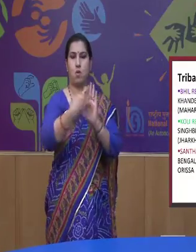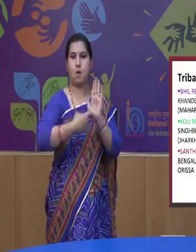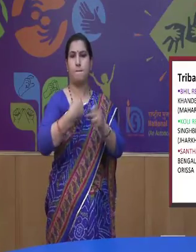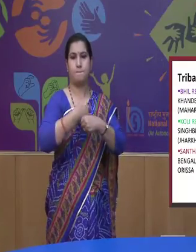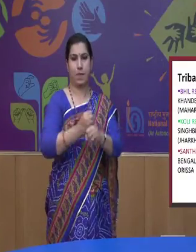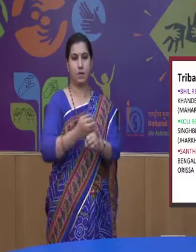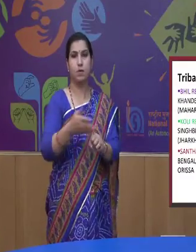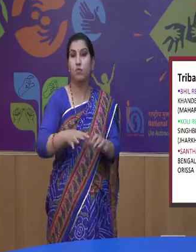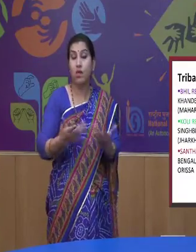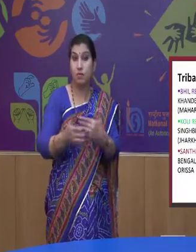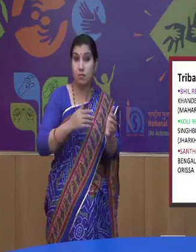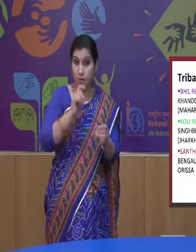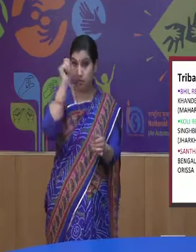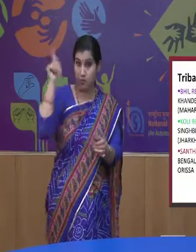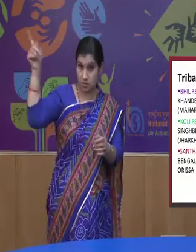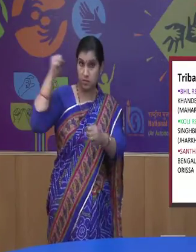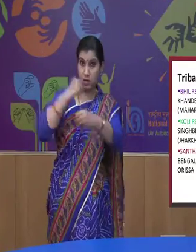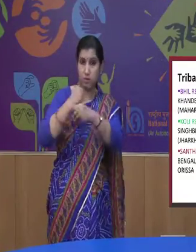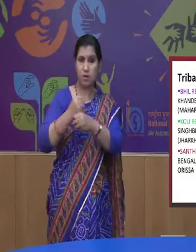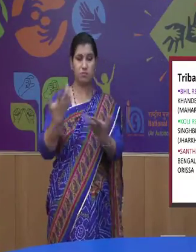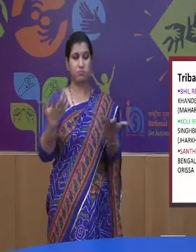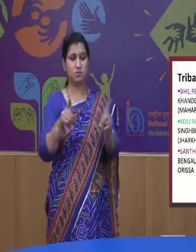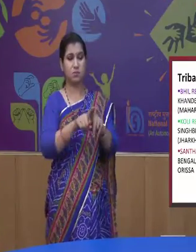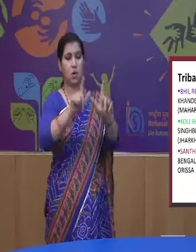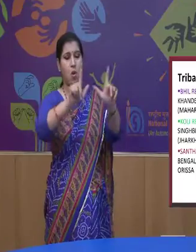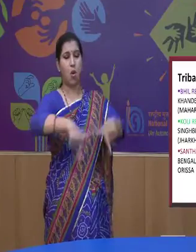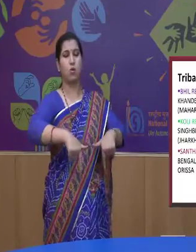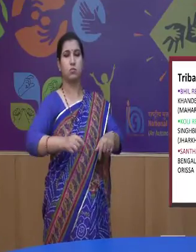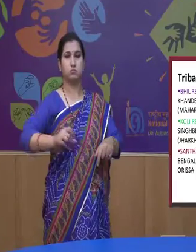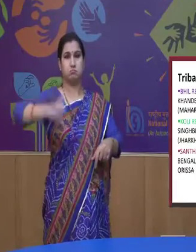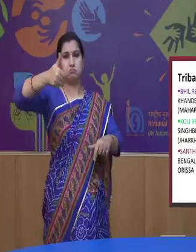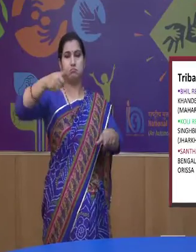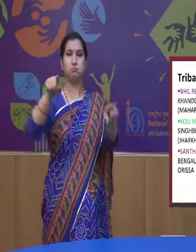However, the British government crushed their revolt also.